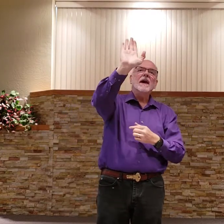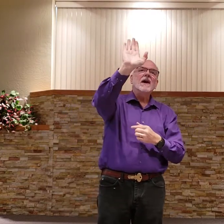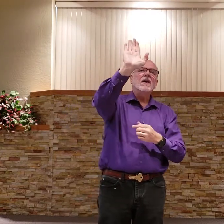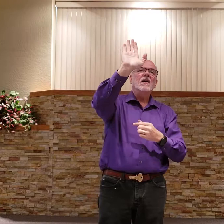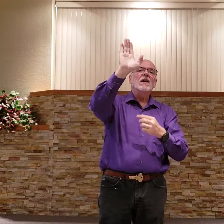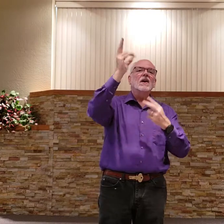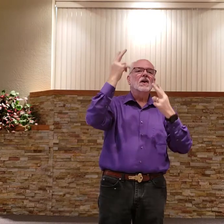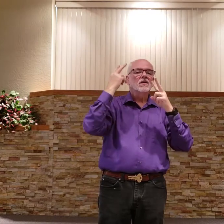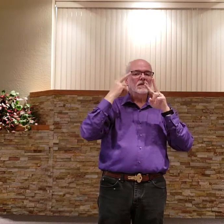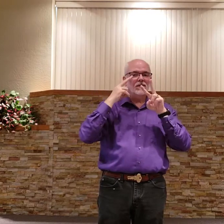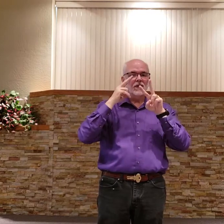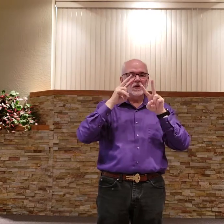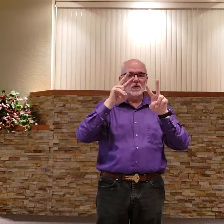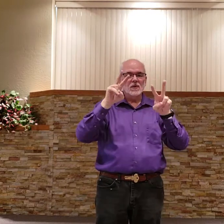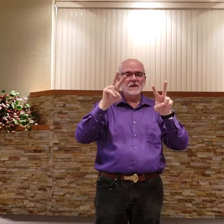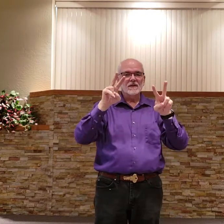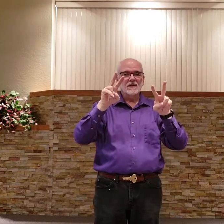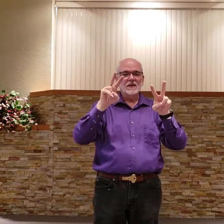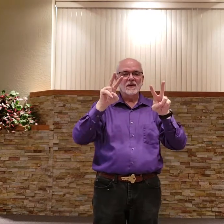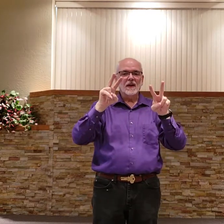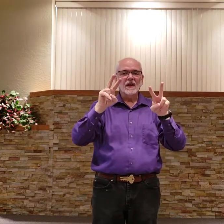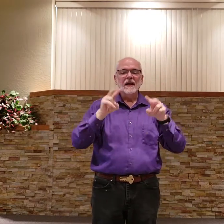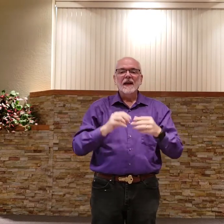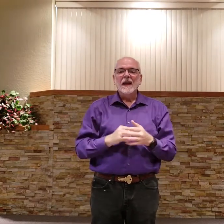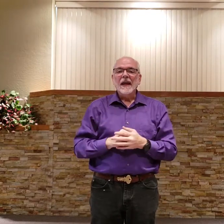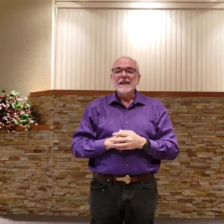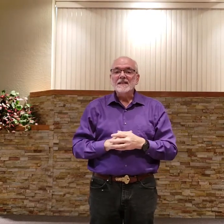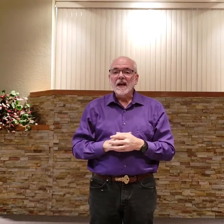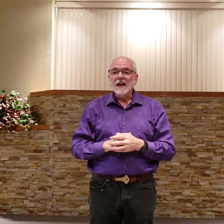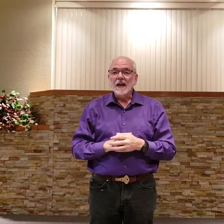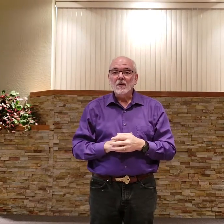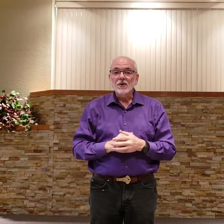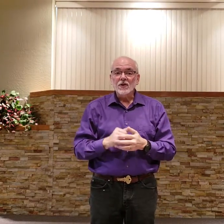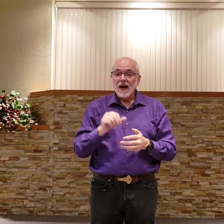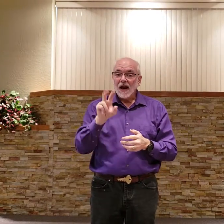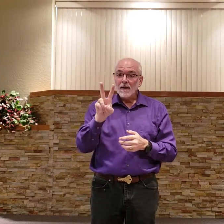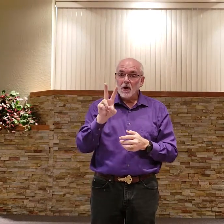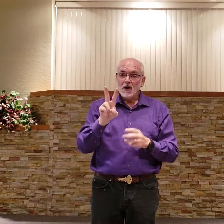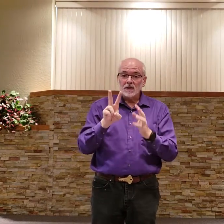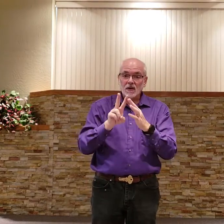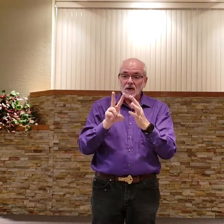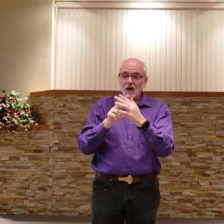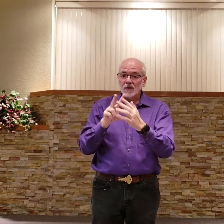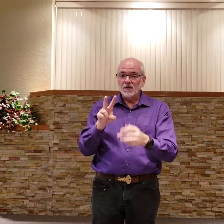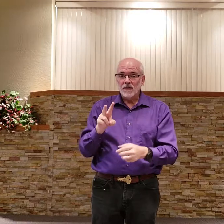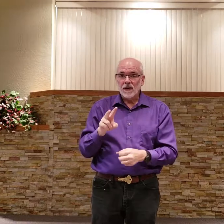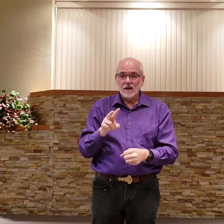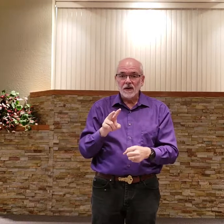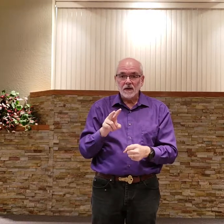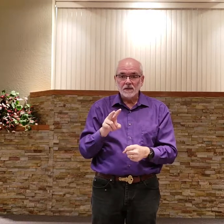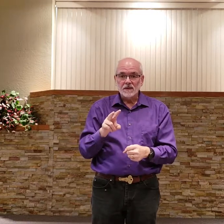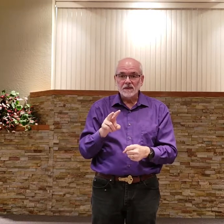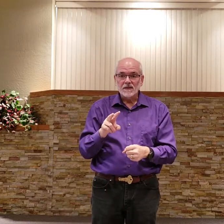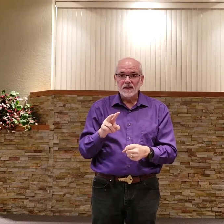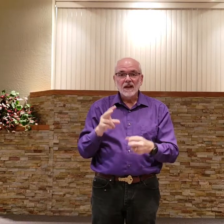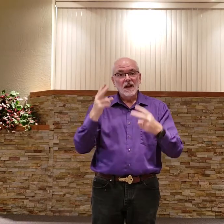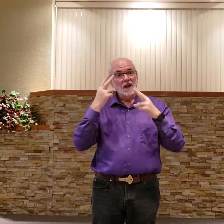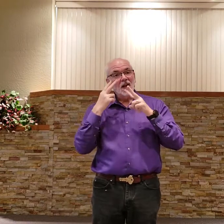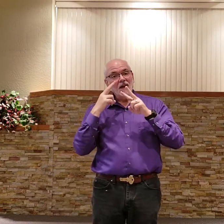their view. Okay? In sign language, your eyeballs are on your fingertips.